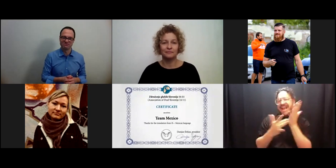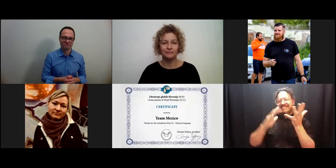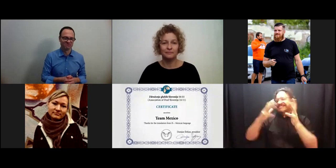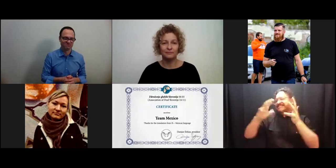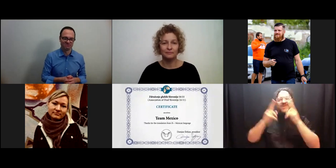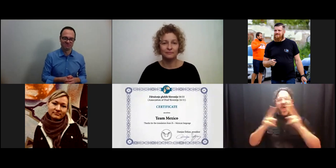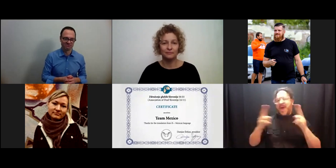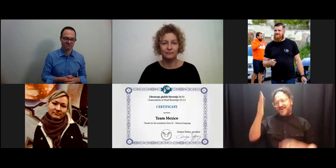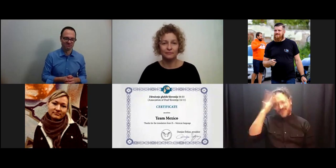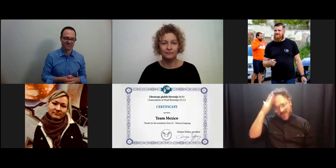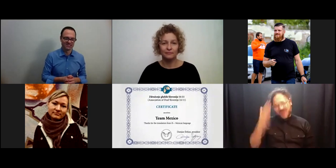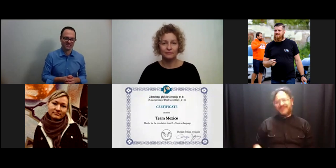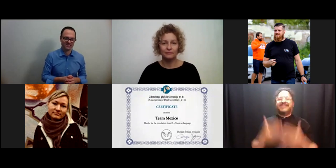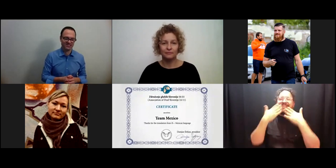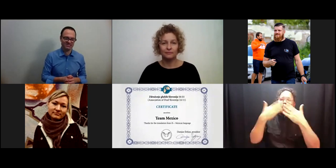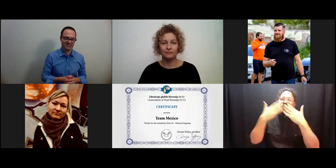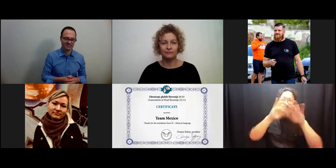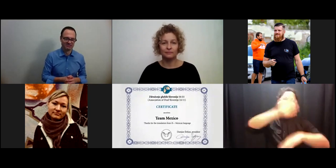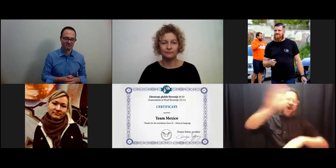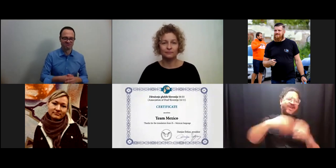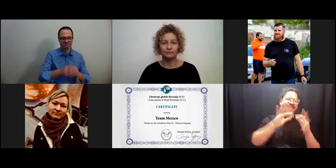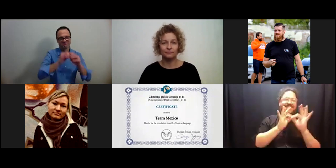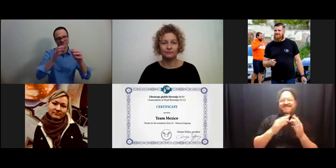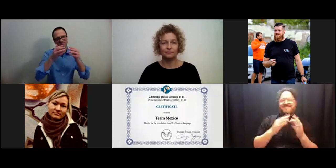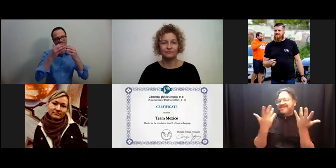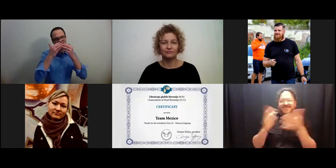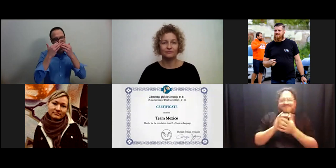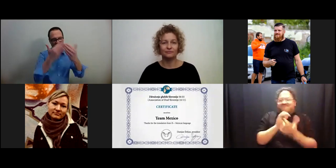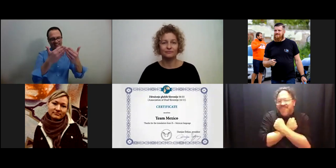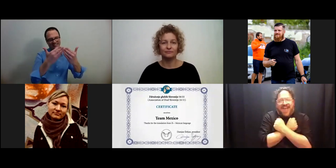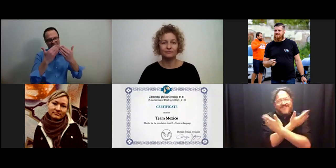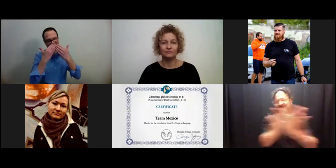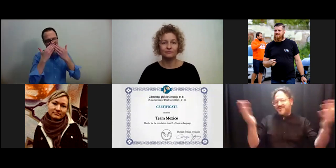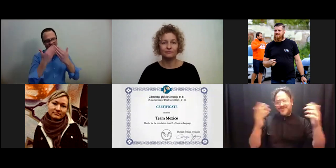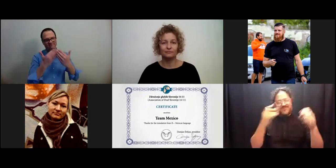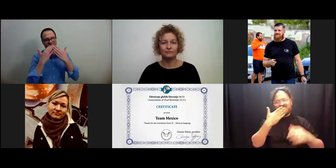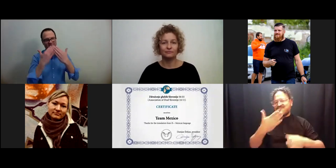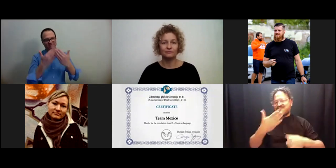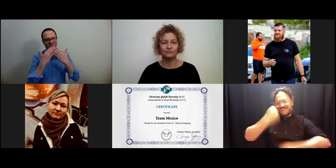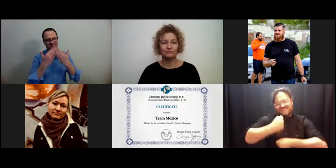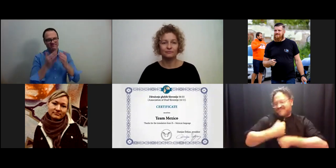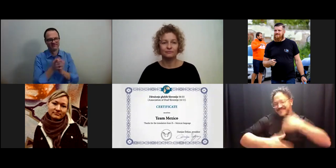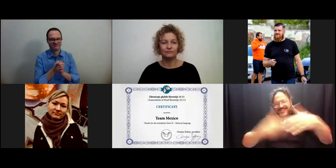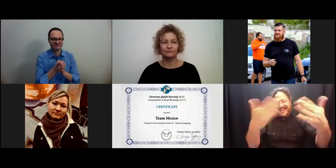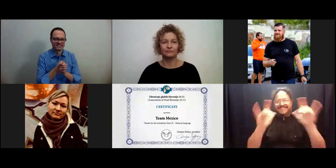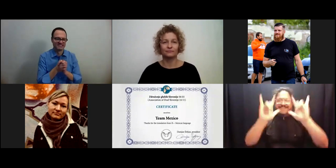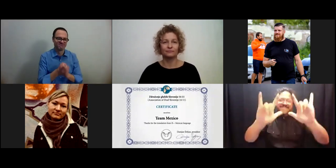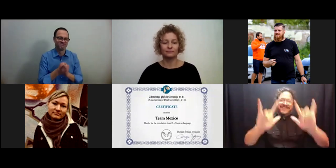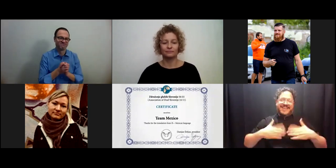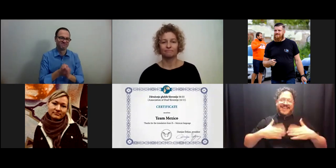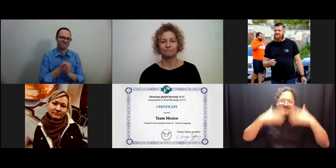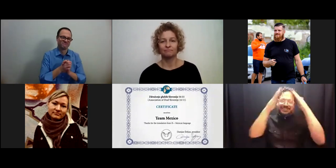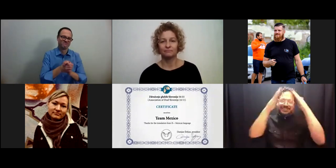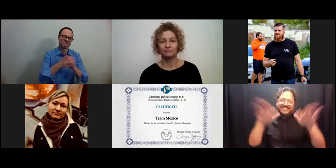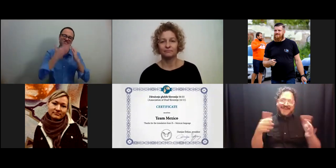This has been amazing the last years. Technically, we've learned, of course, you've learned so much. Thanks to all the other interpreters, and I love you all.